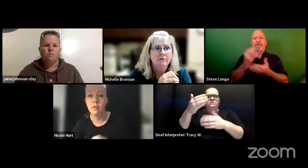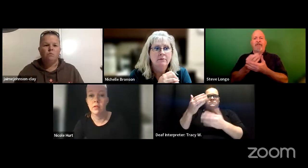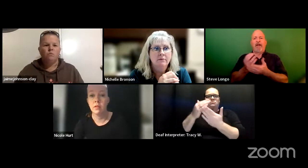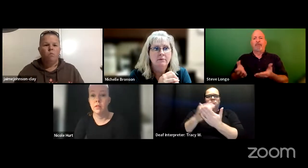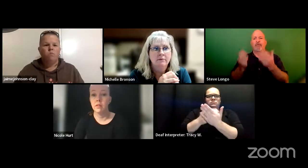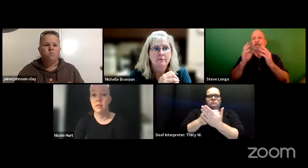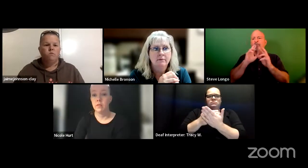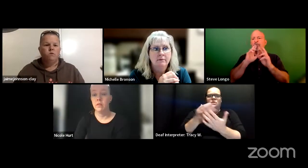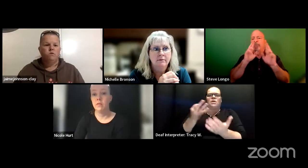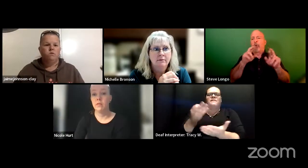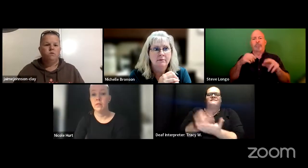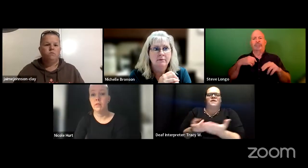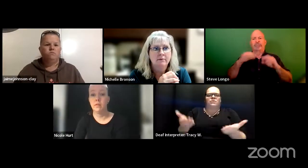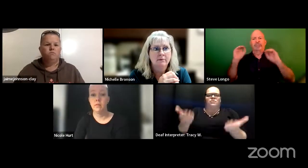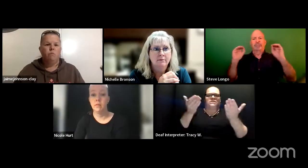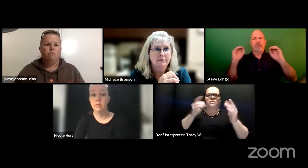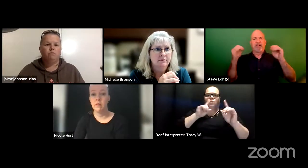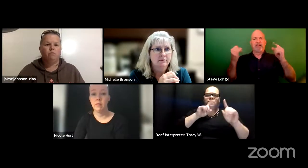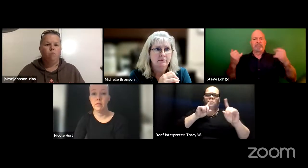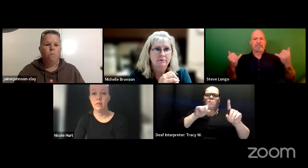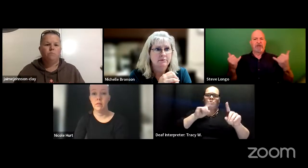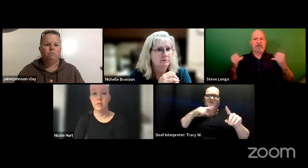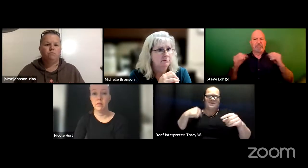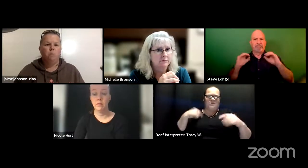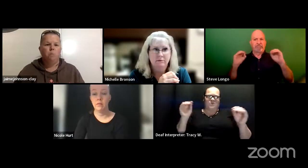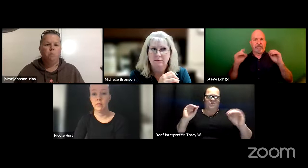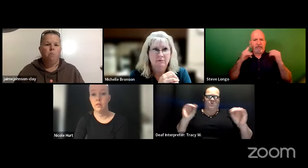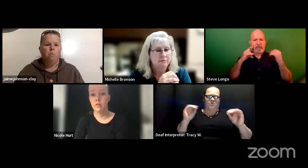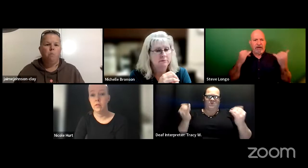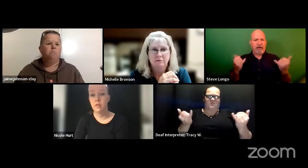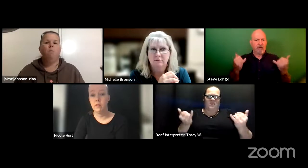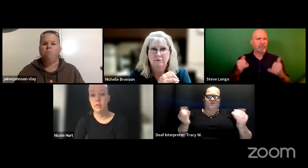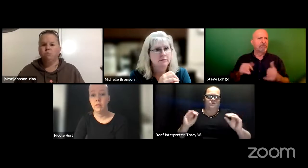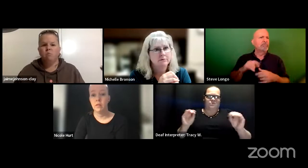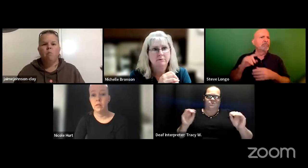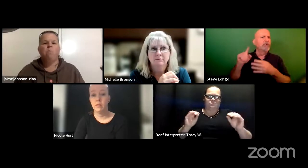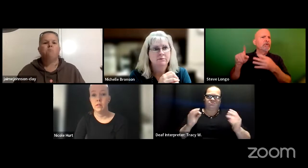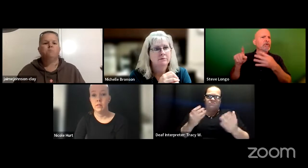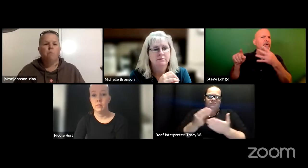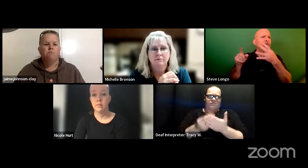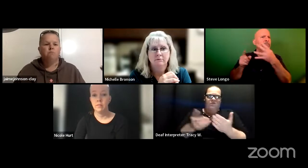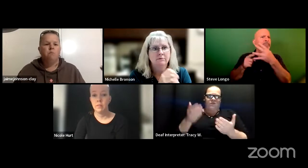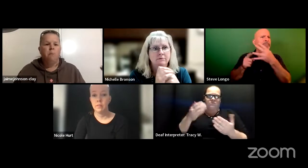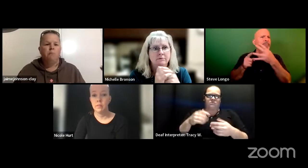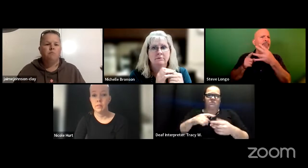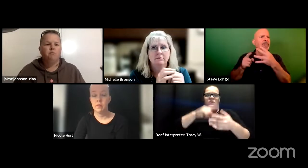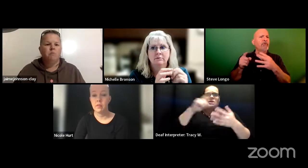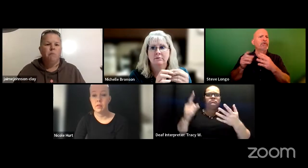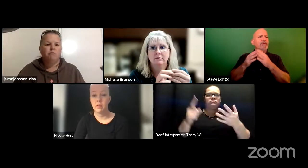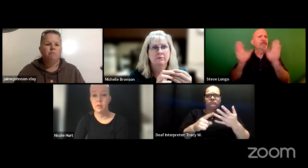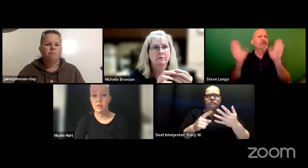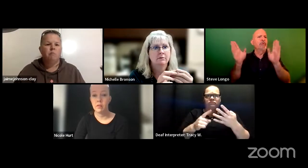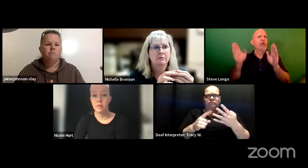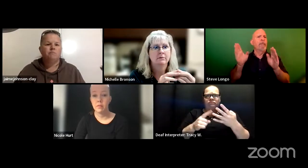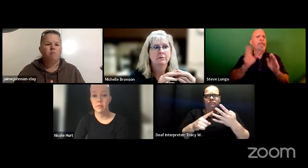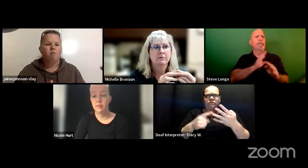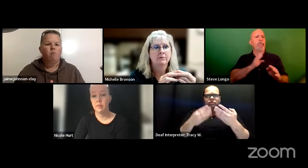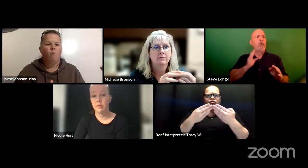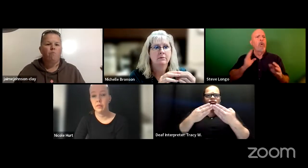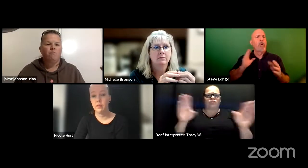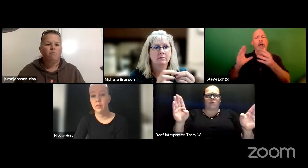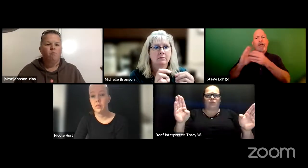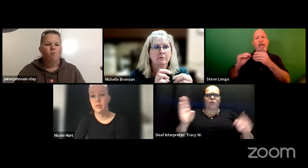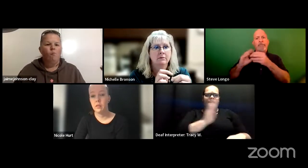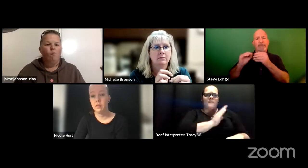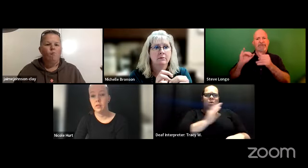And this is Steve continuing. Our next item on the agenda is the fundraising report, and we do not have a report for